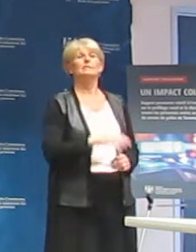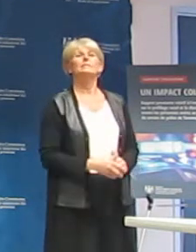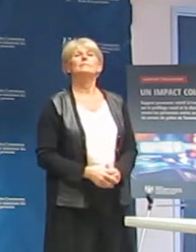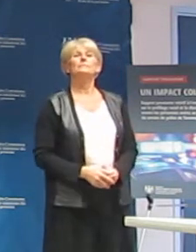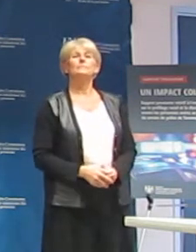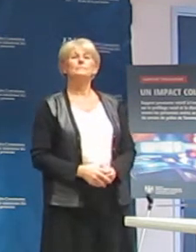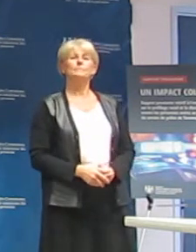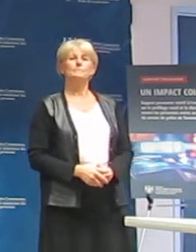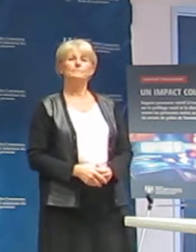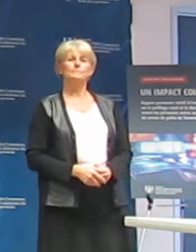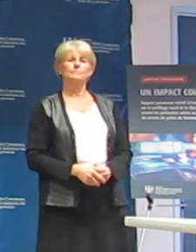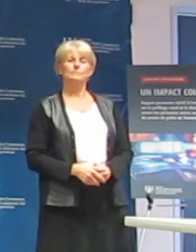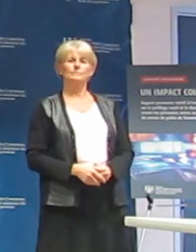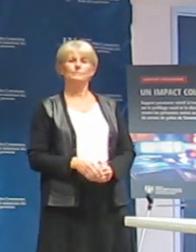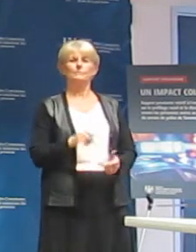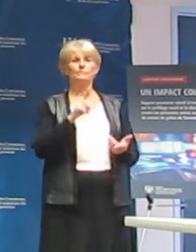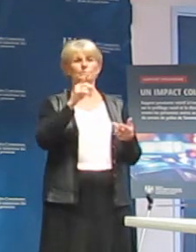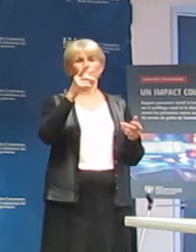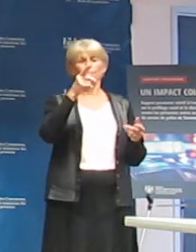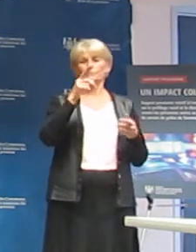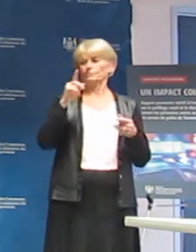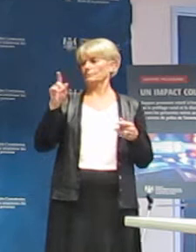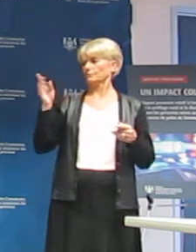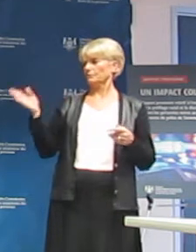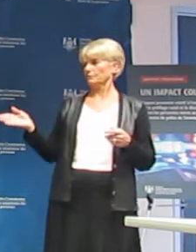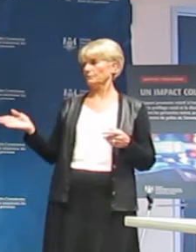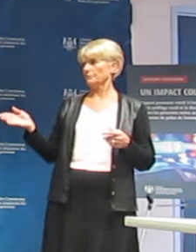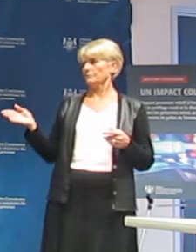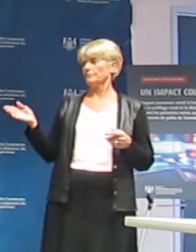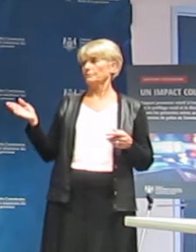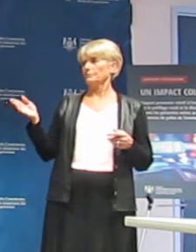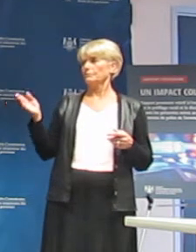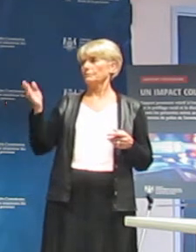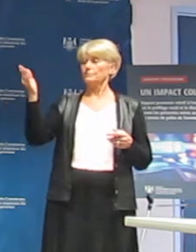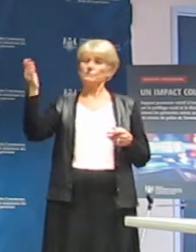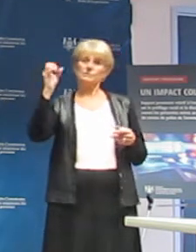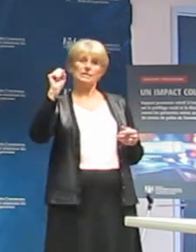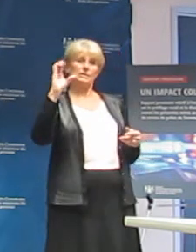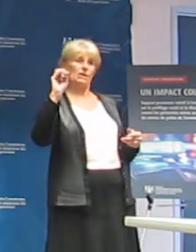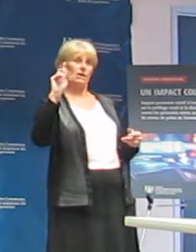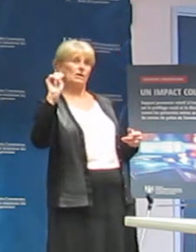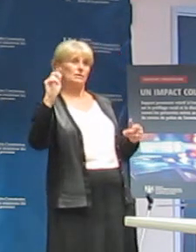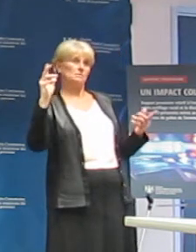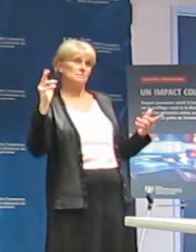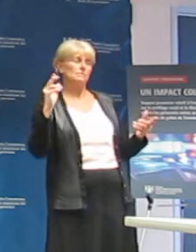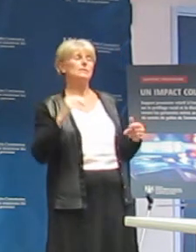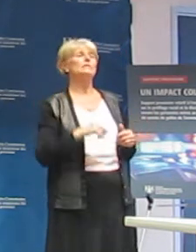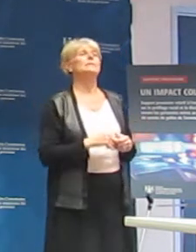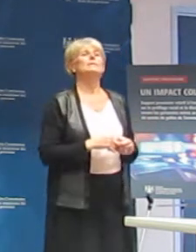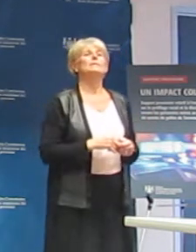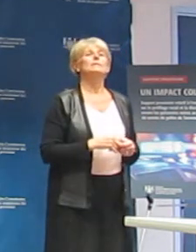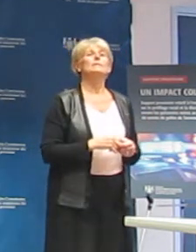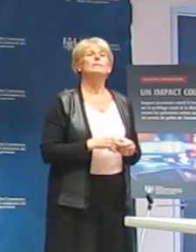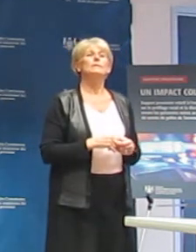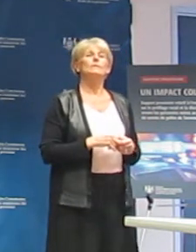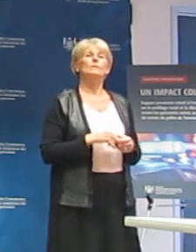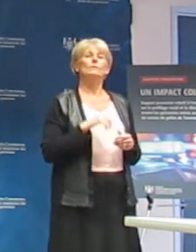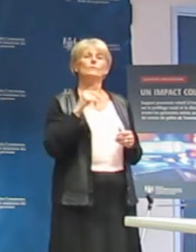To Madam Chief Commissioner and probably Scott Wortley, you have